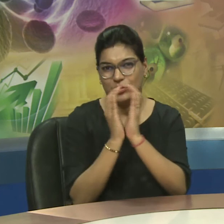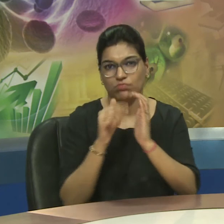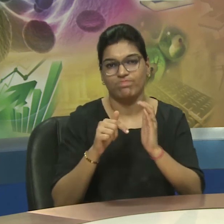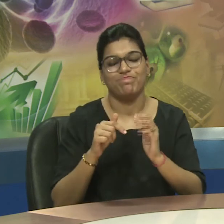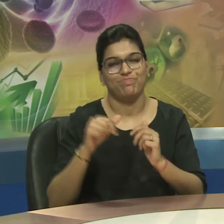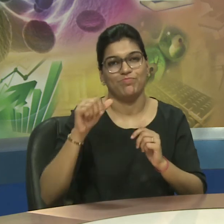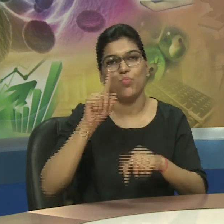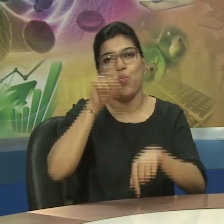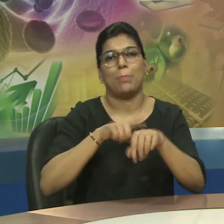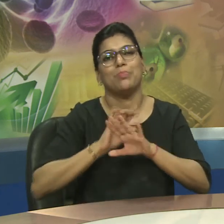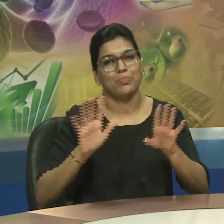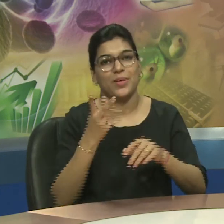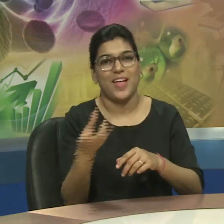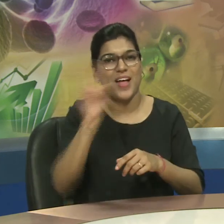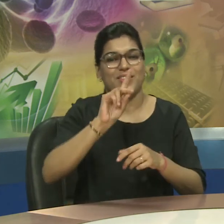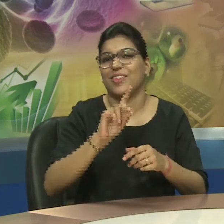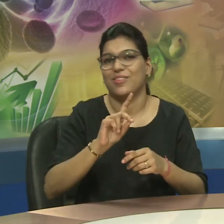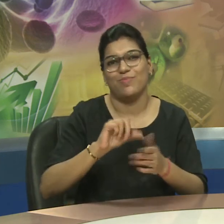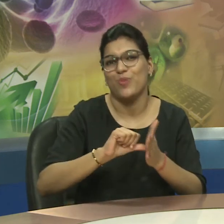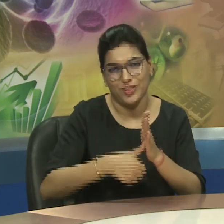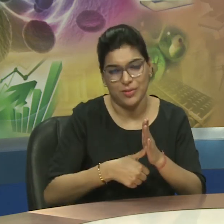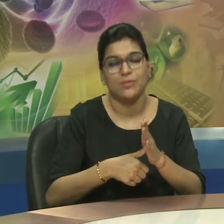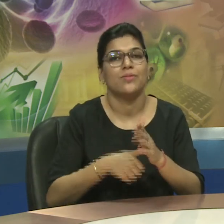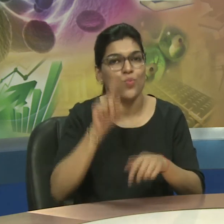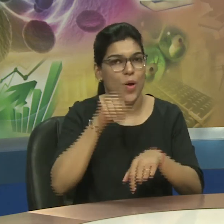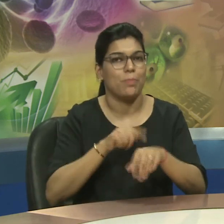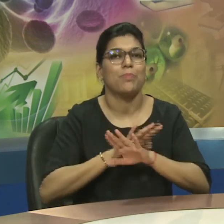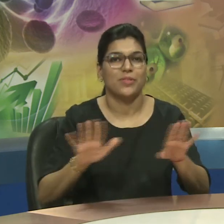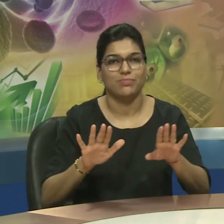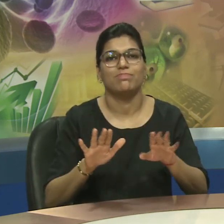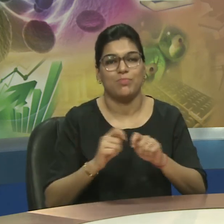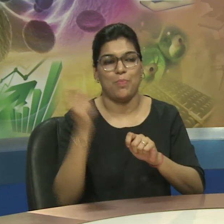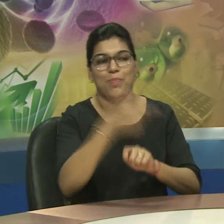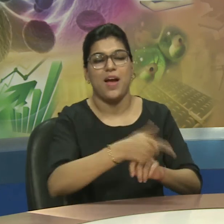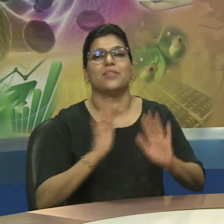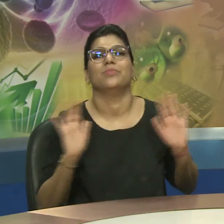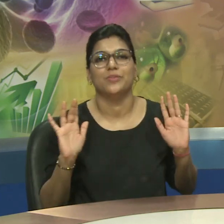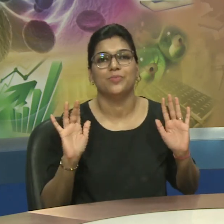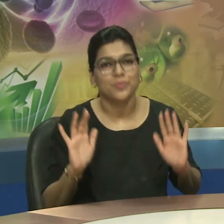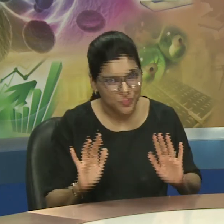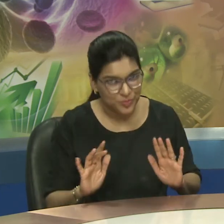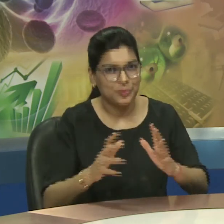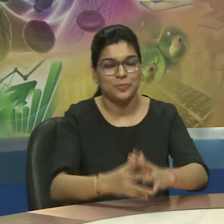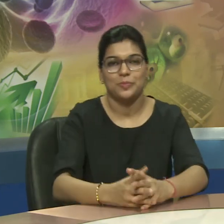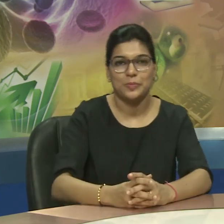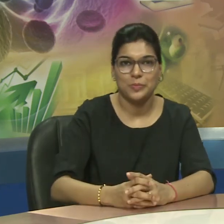restored or compensate is paid on the basis of amount of actual loss or the sum